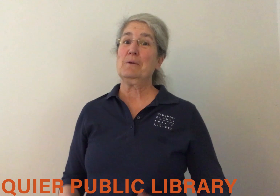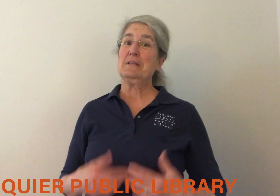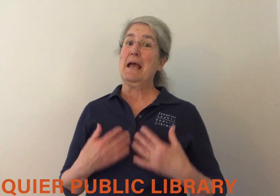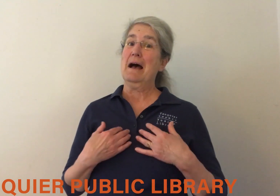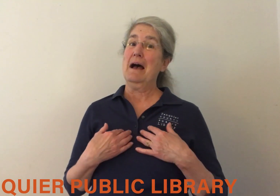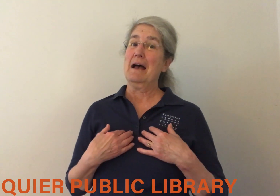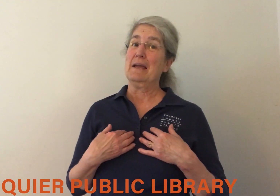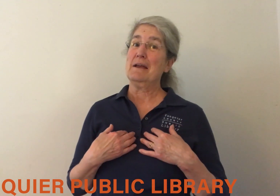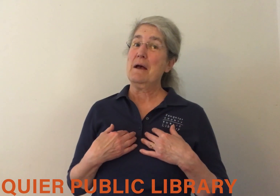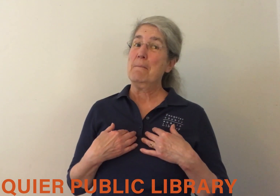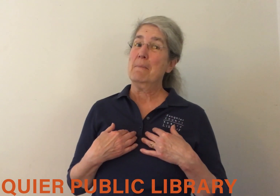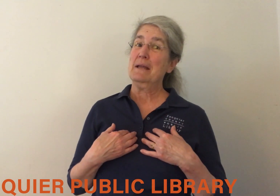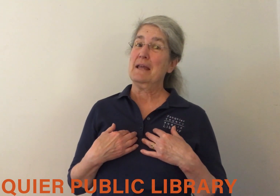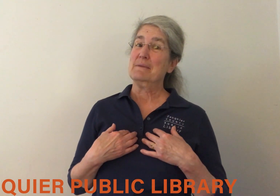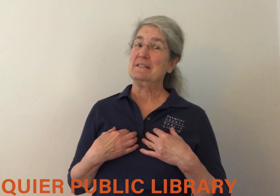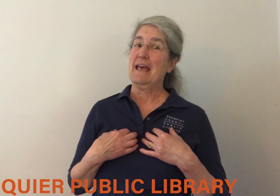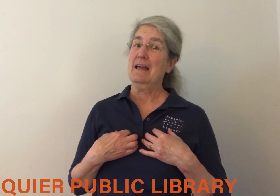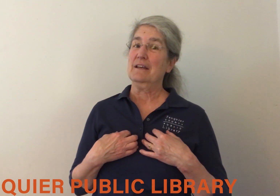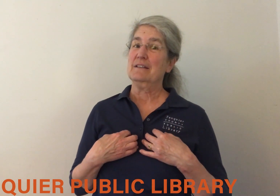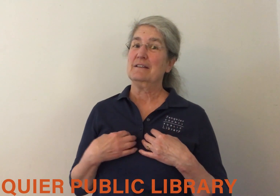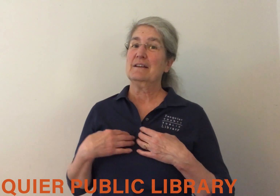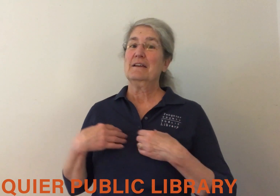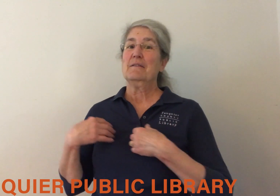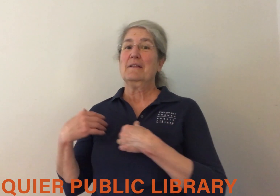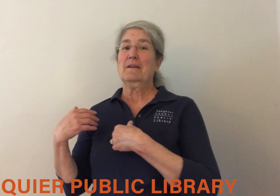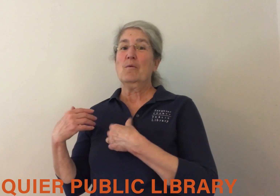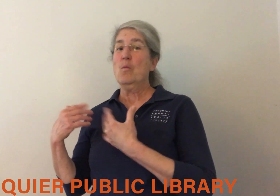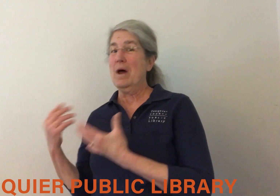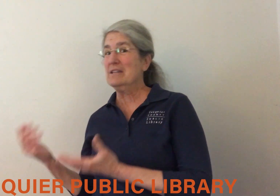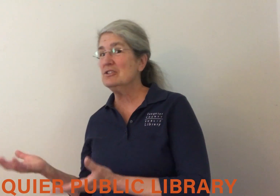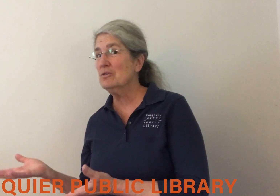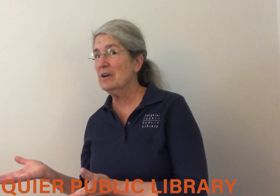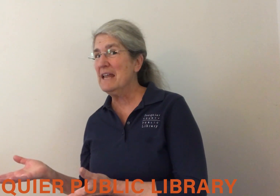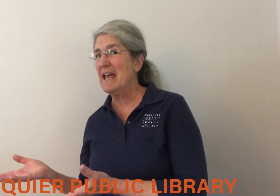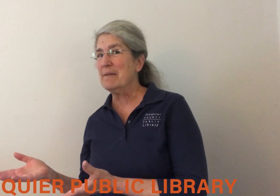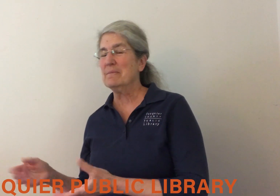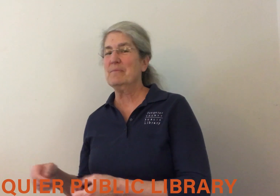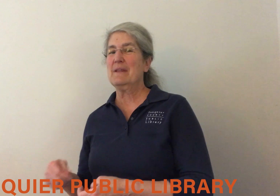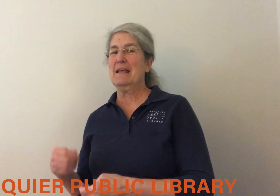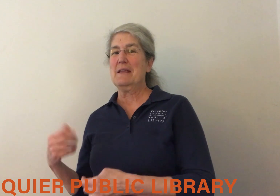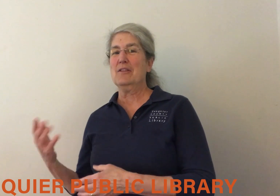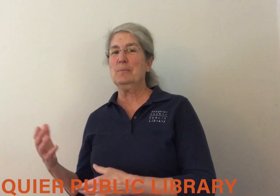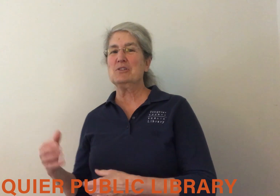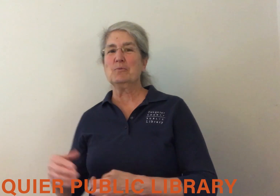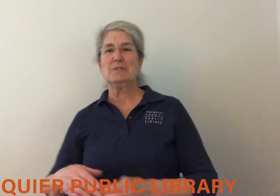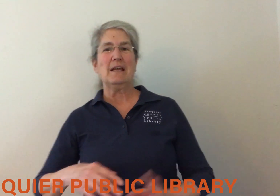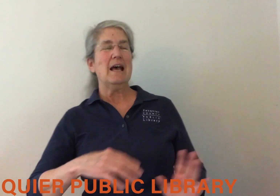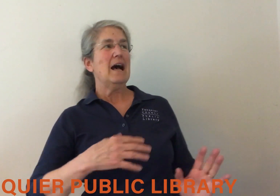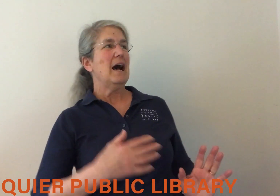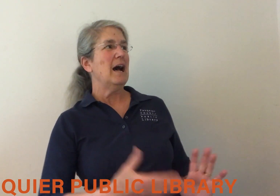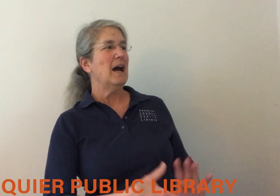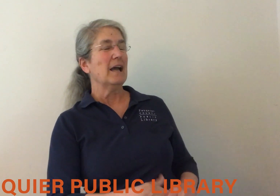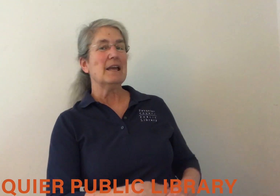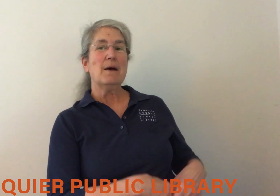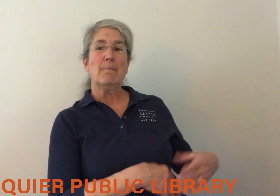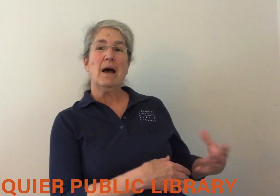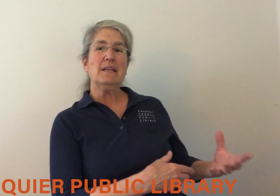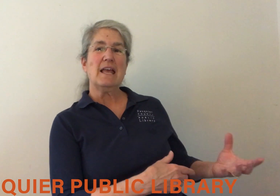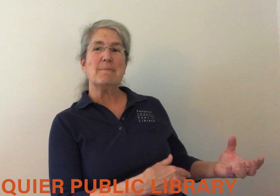to say, hi, my name is Ellen. What is your name? And the other person will say, hi, my name